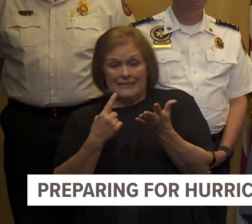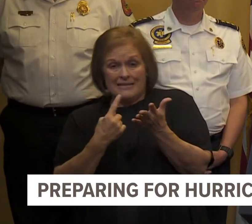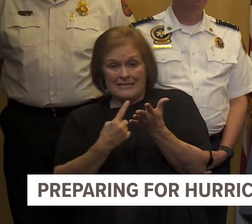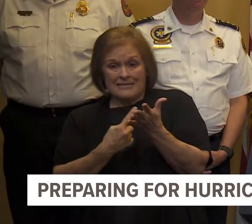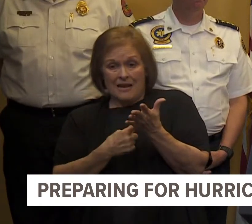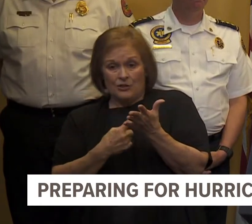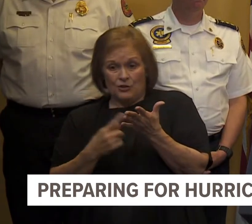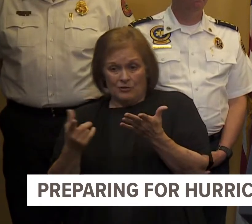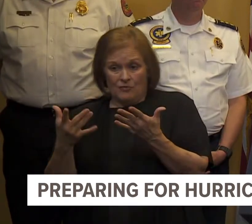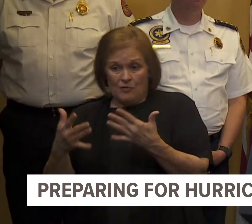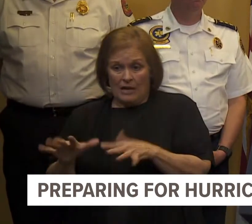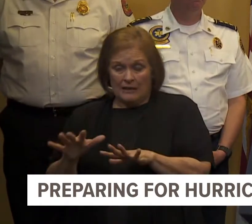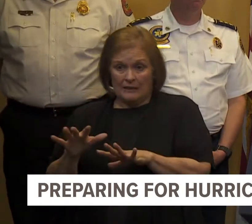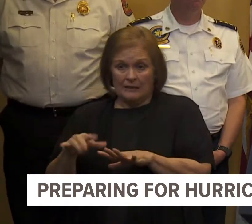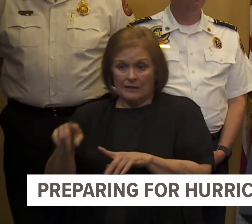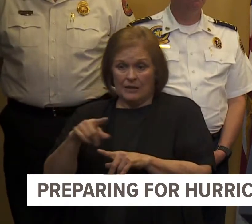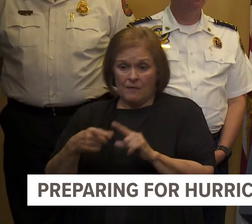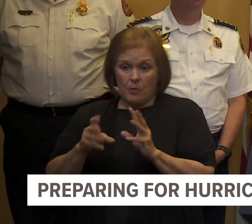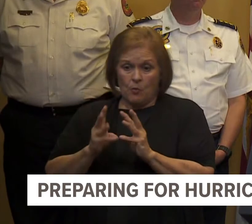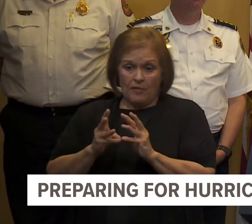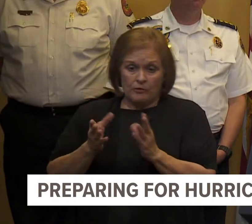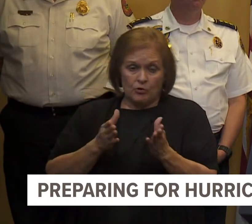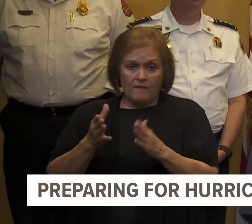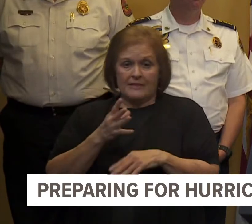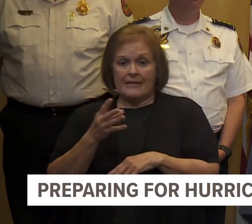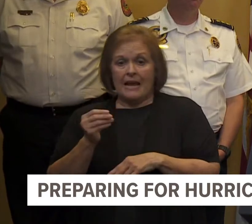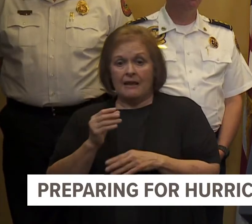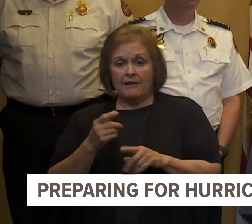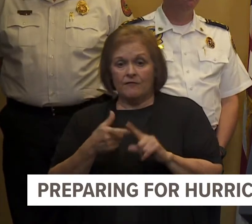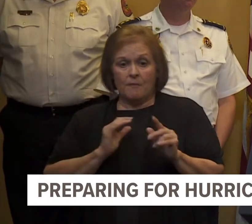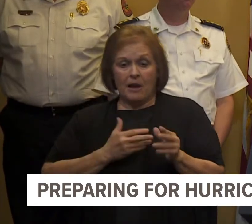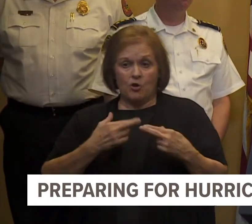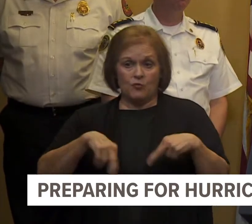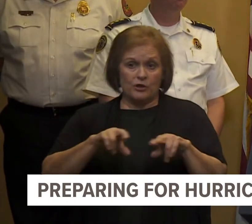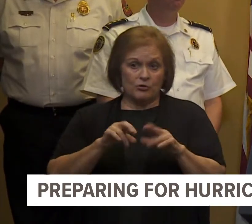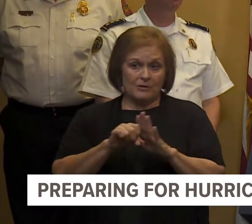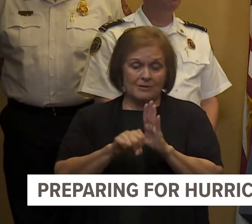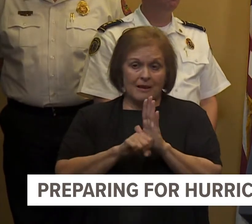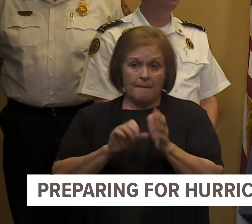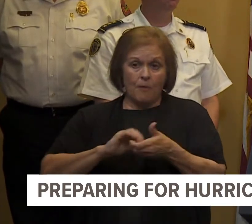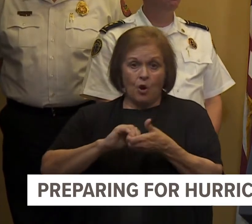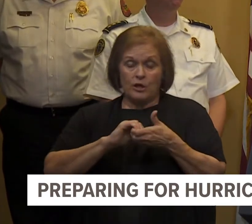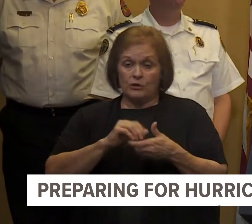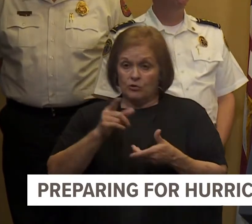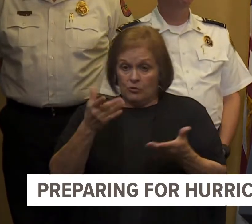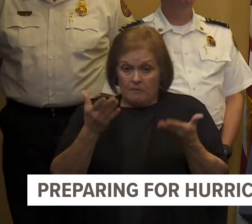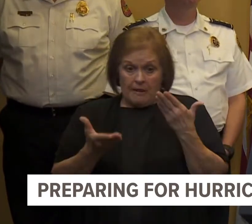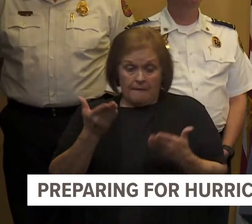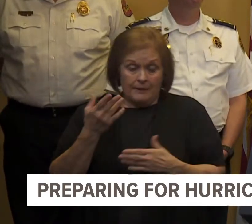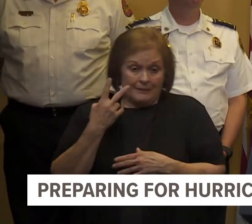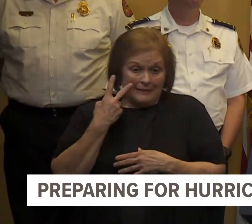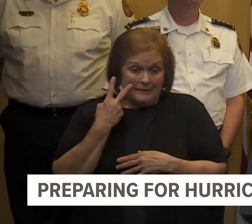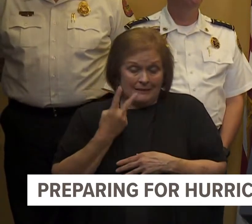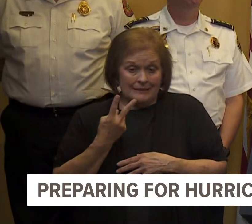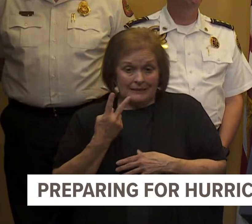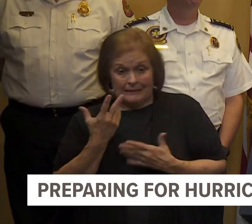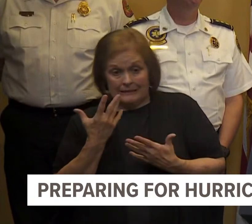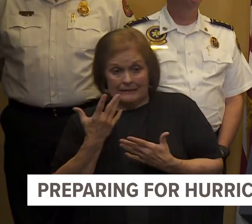are had both, from the Weather Service and from our regional and state partners is you may see a